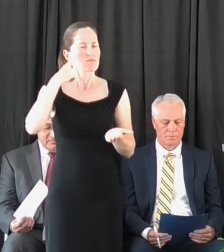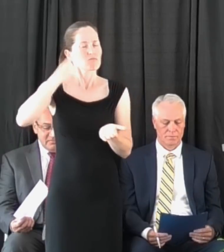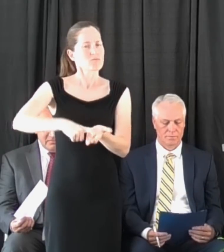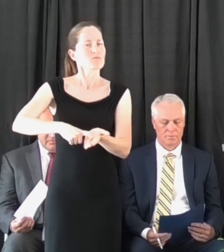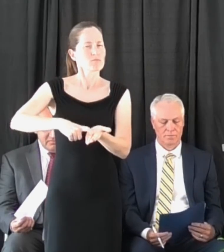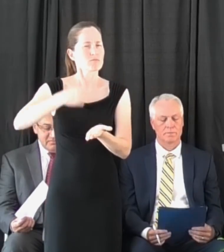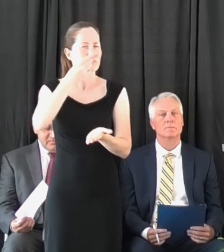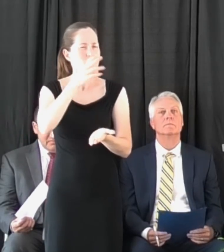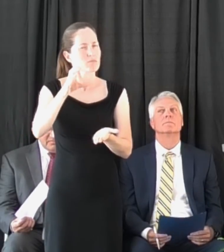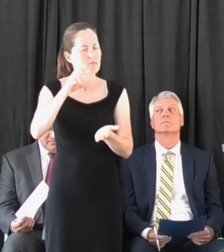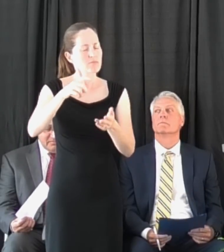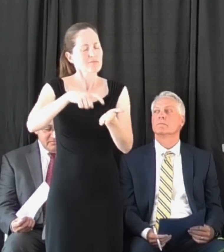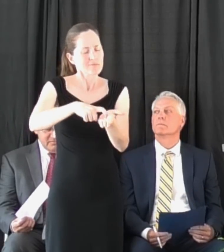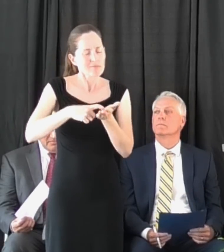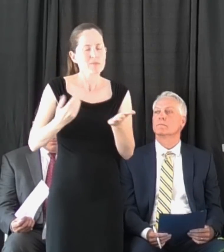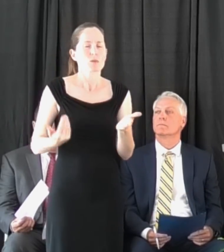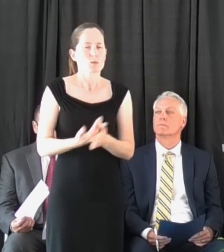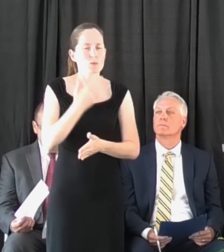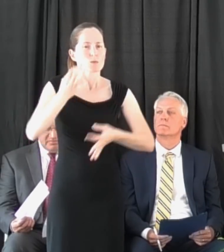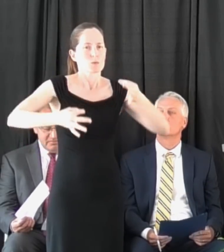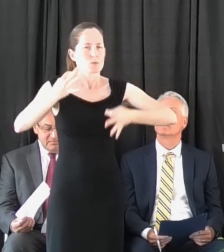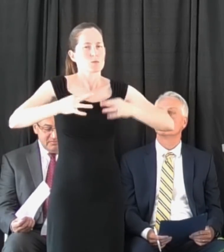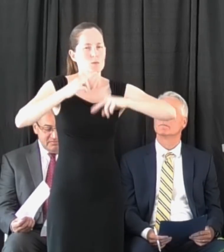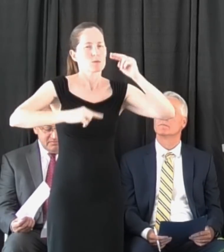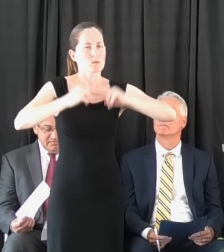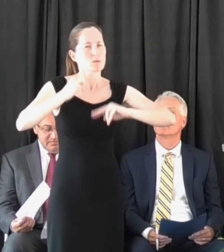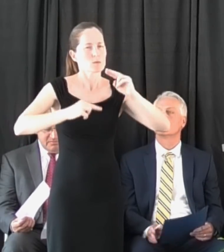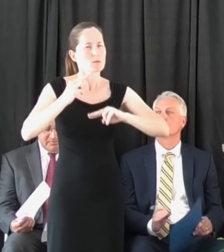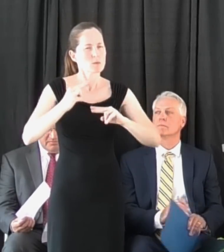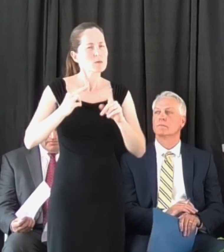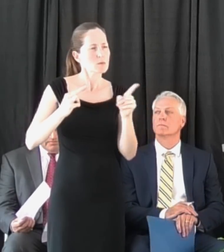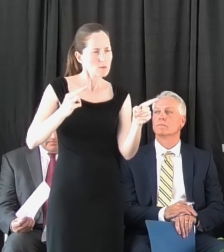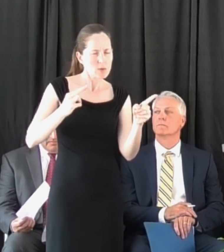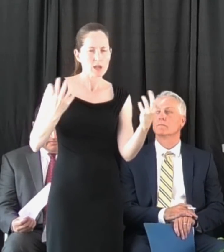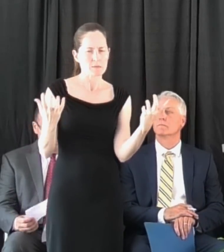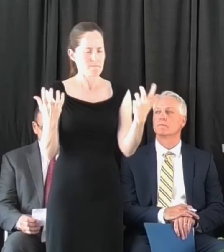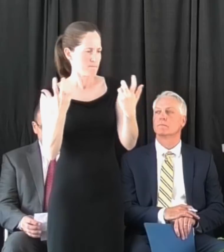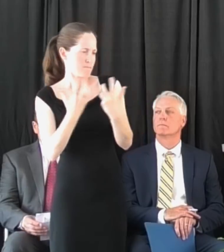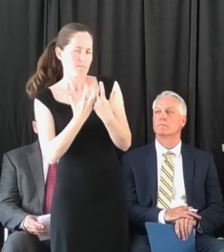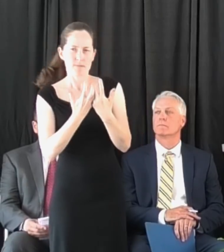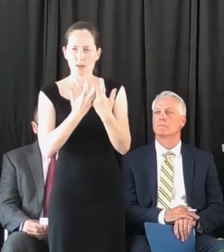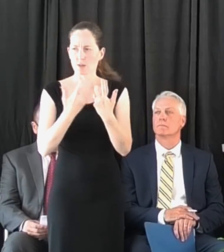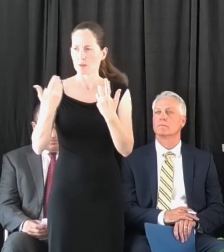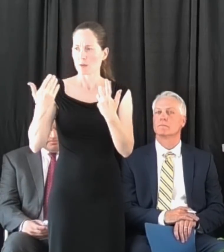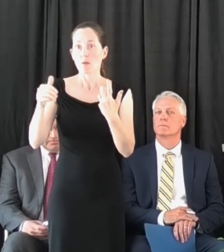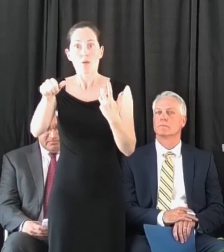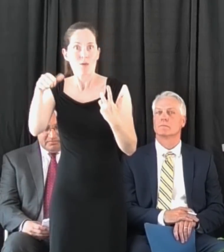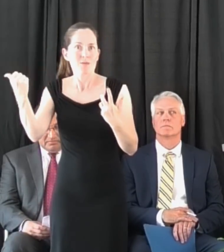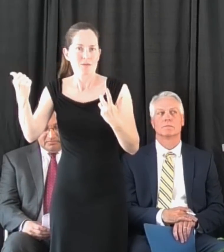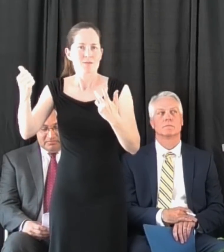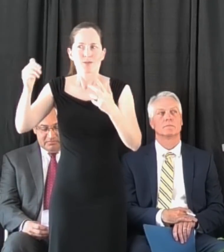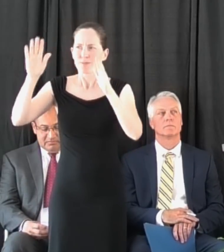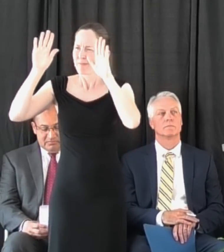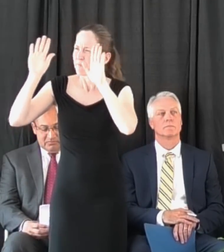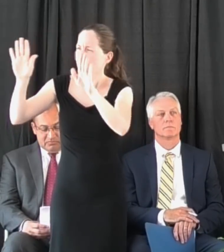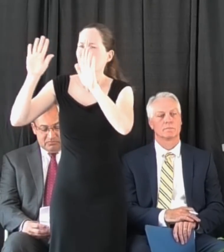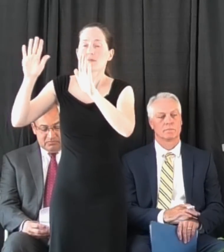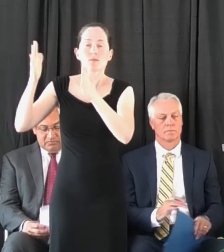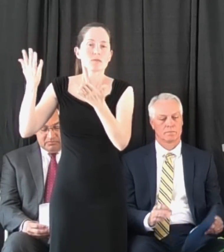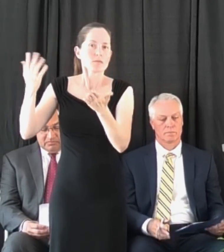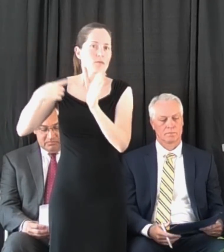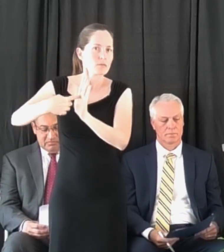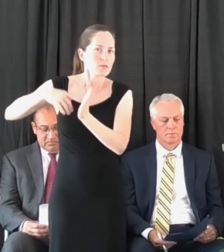circuit courthouse building, one that is in keeping with the excellence for which other Howard County necessities like our